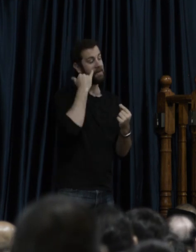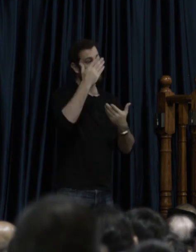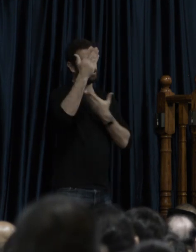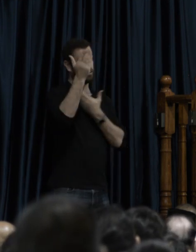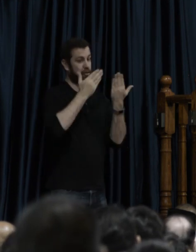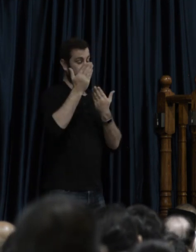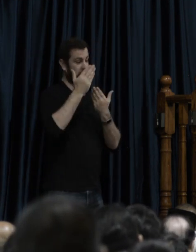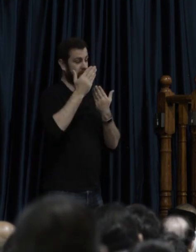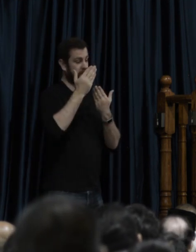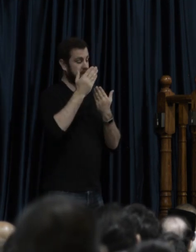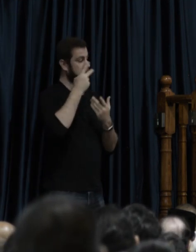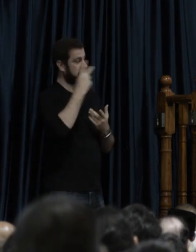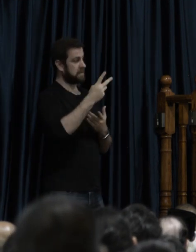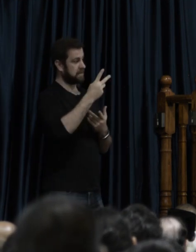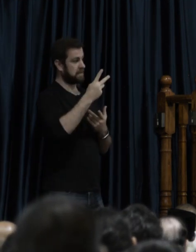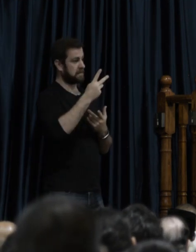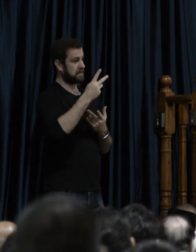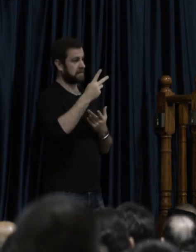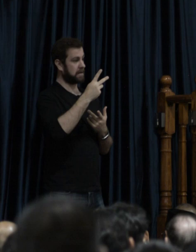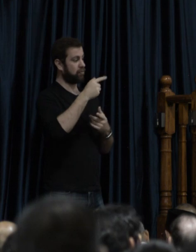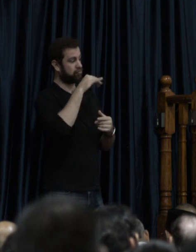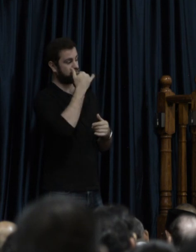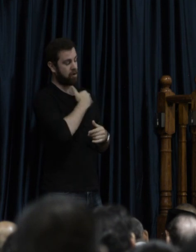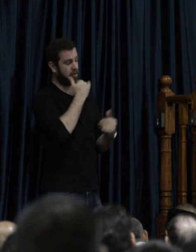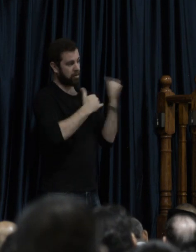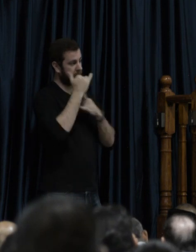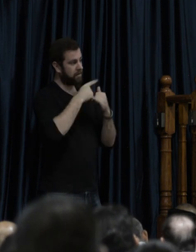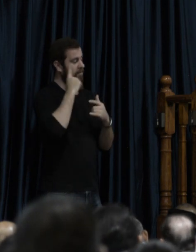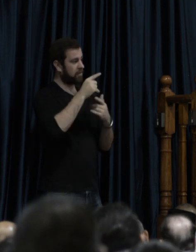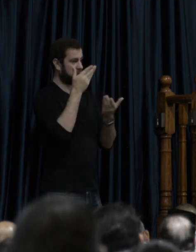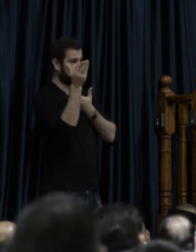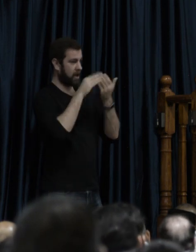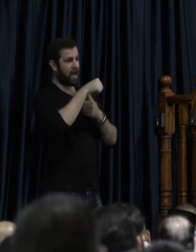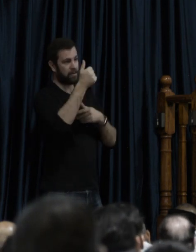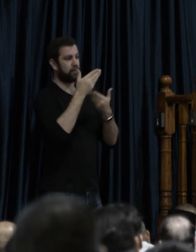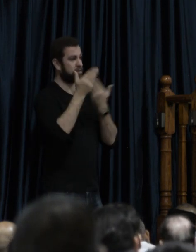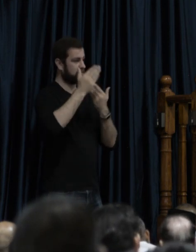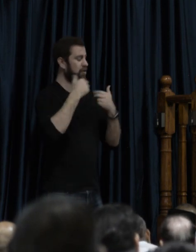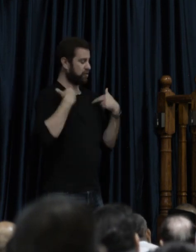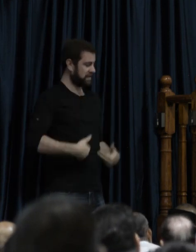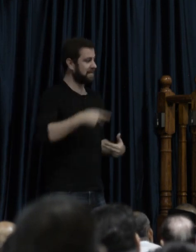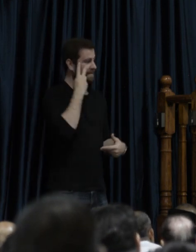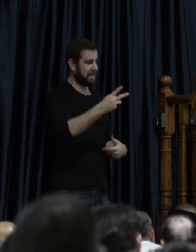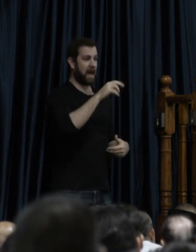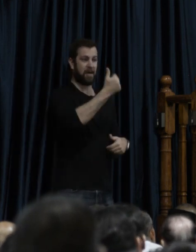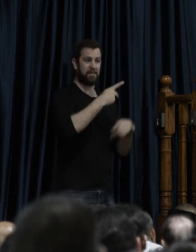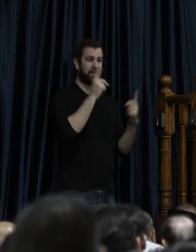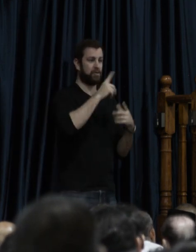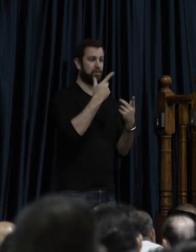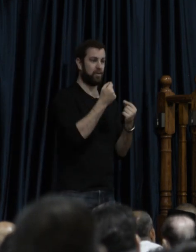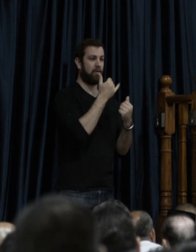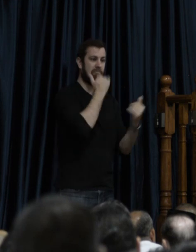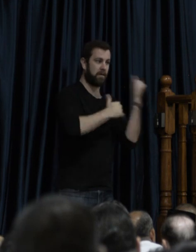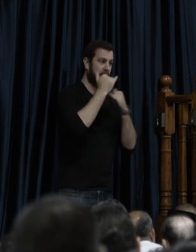the wrong of fellow servants, a human views the wrong of fellow humans with the apparent